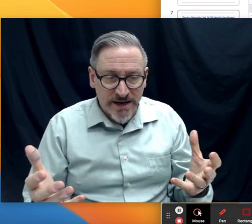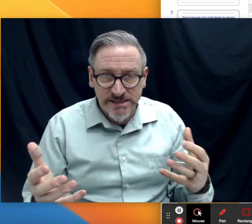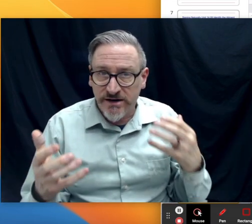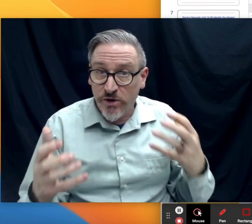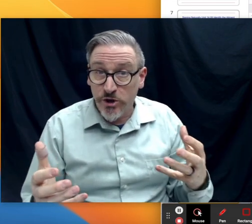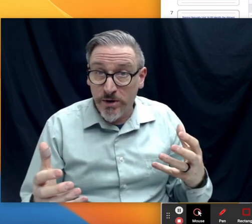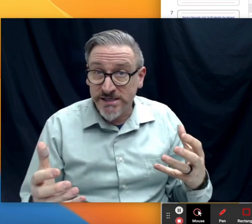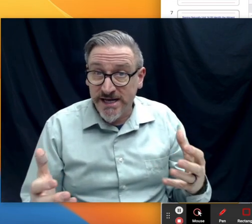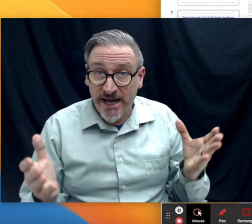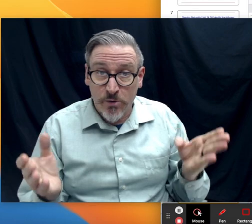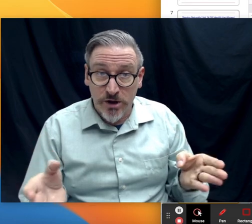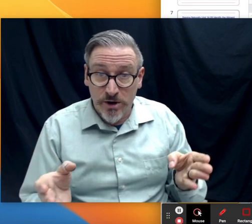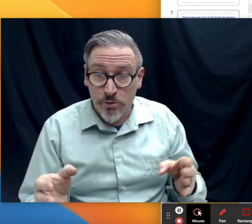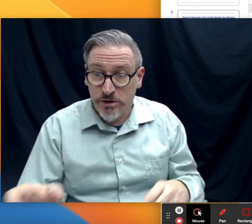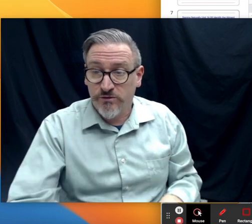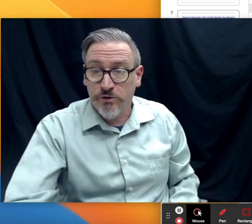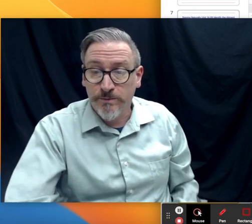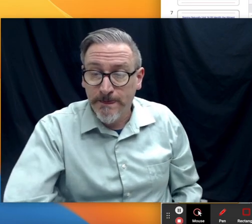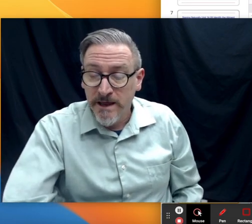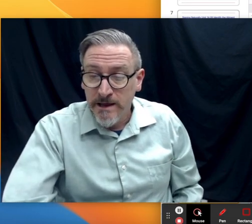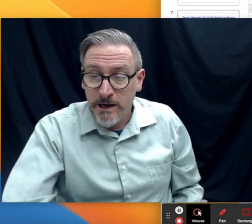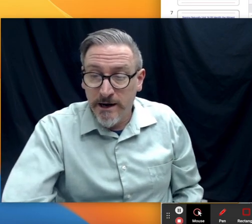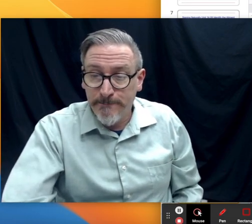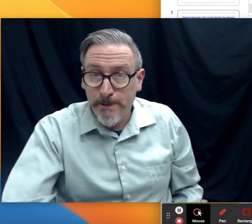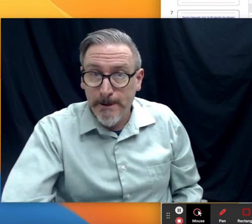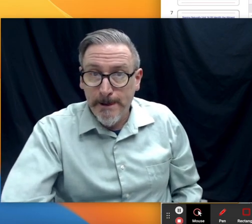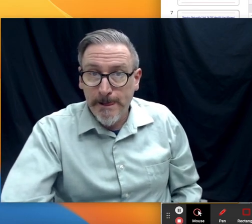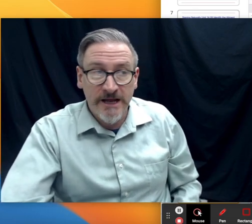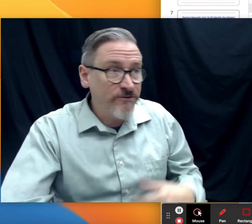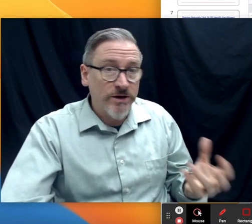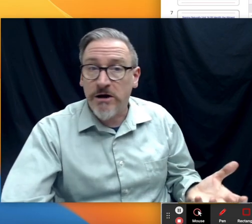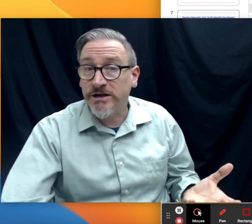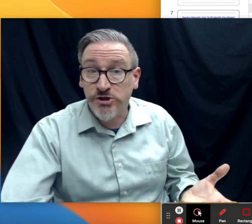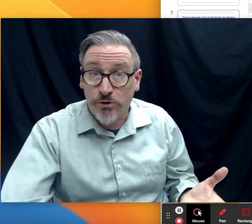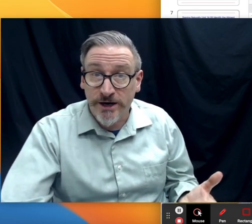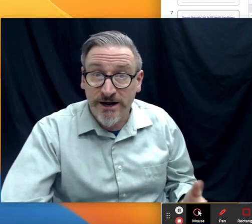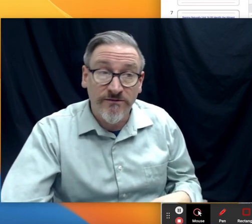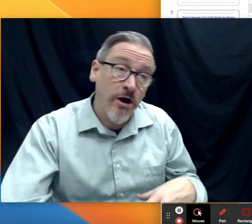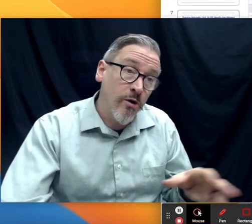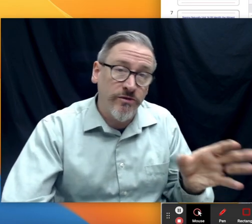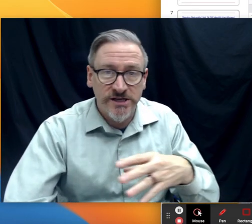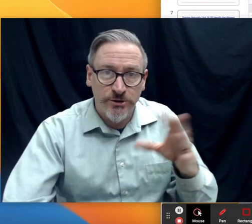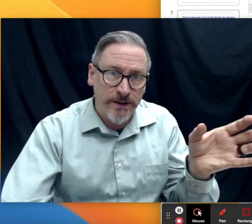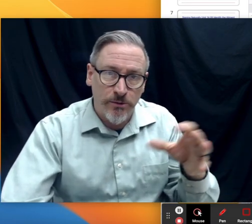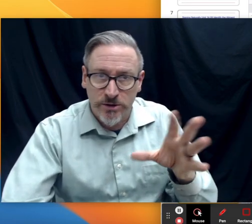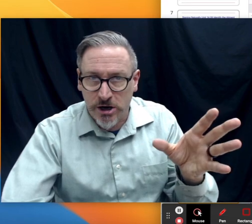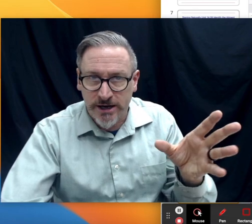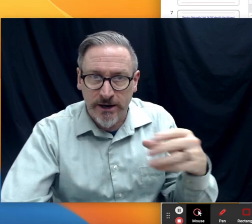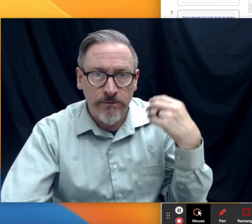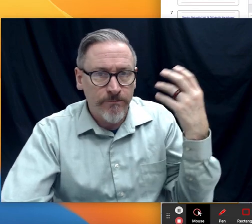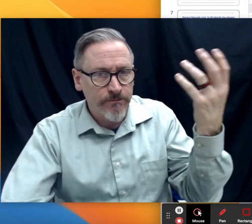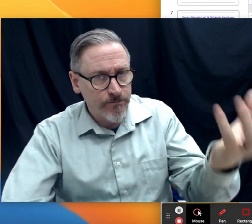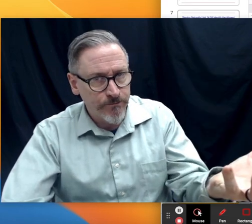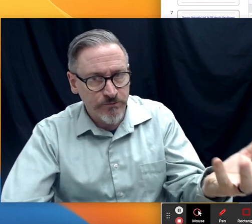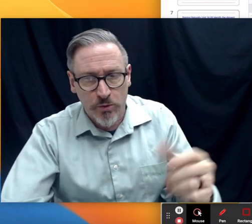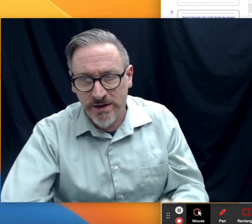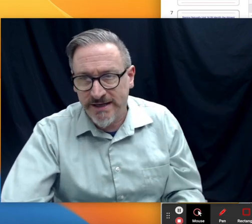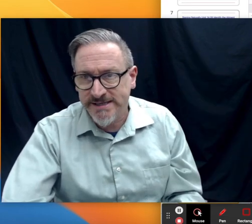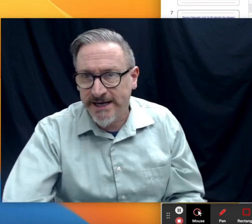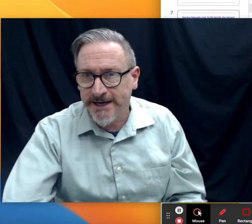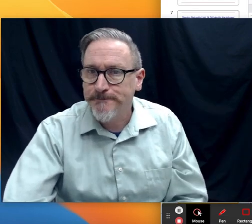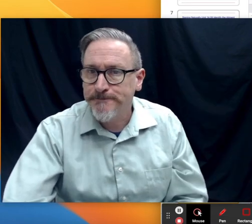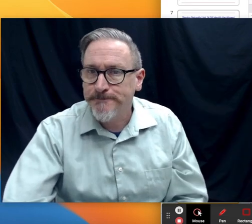Get the mindset of what you want to say, what you want to work through. Even recounting a story of, oh, these two people were talking.